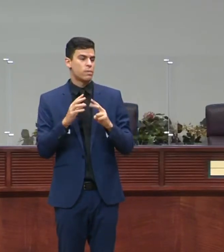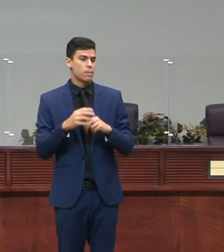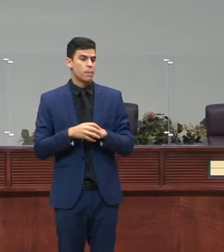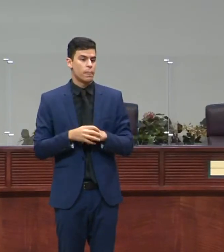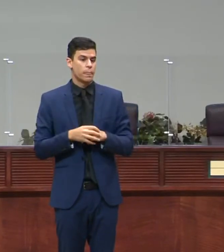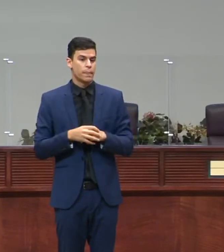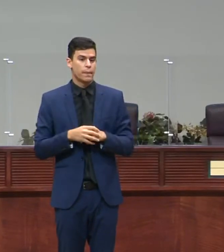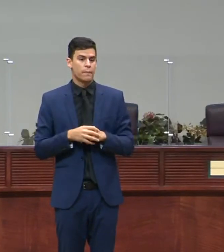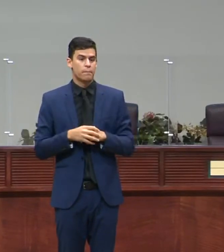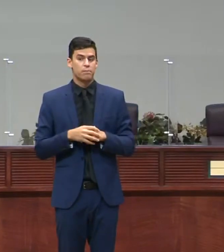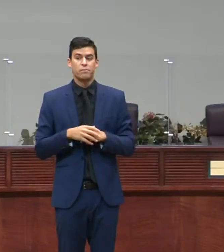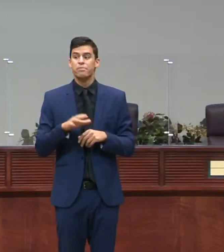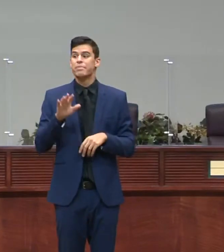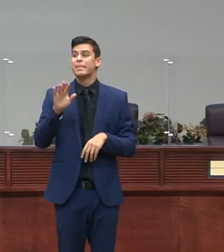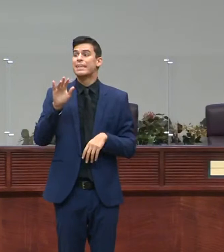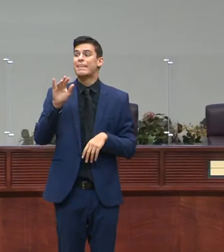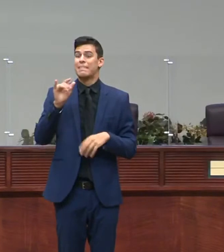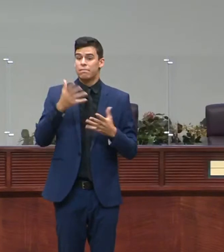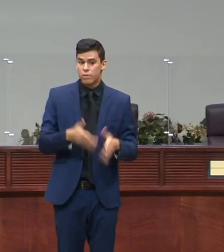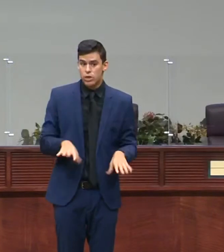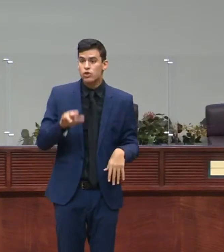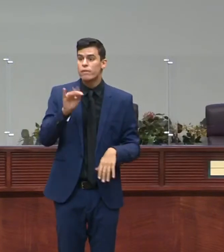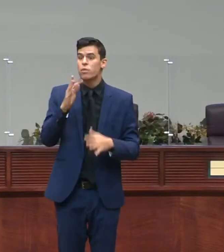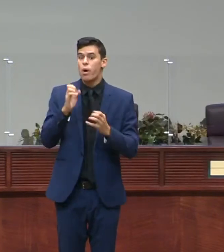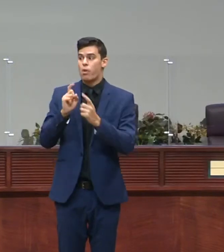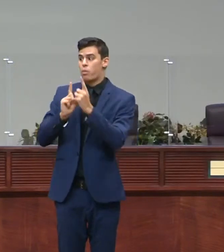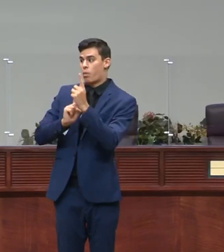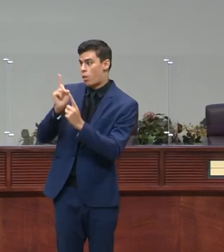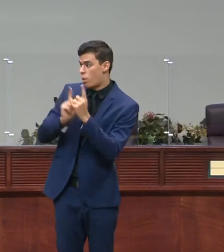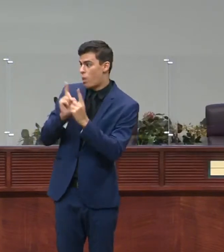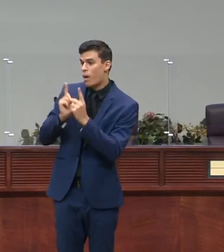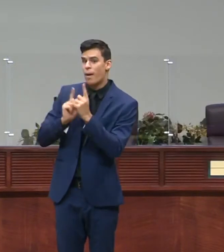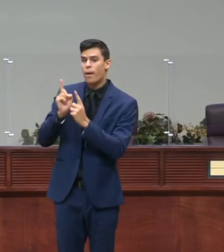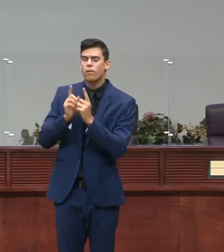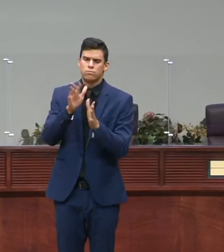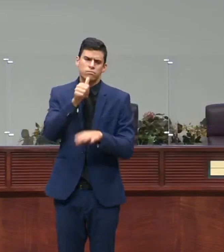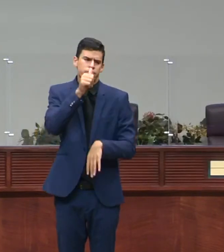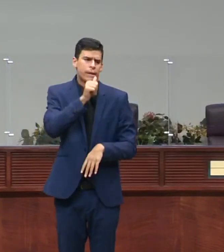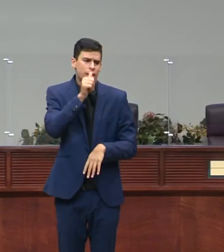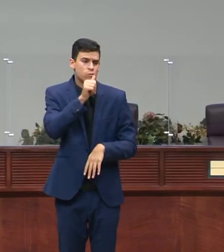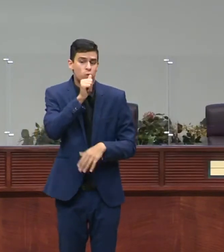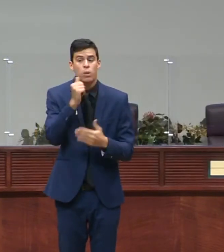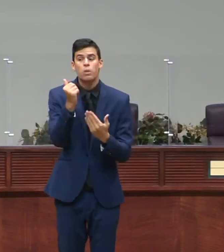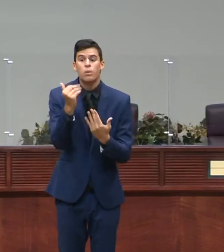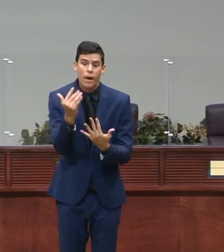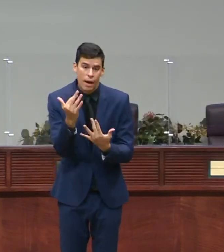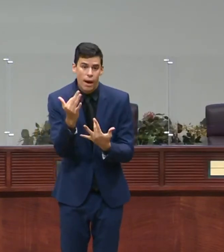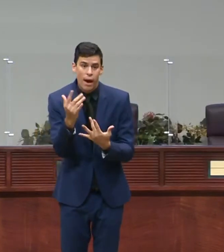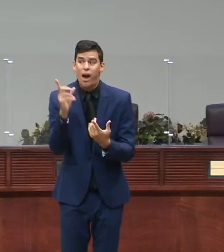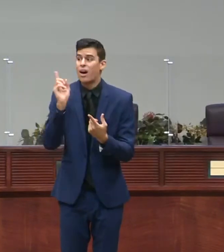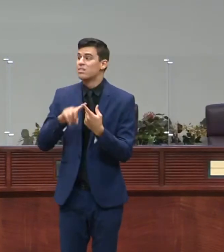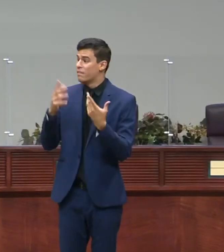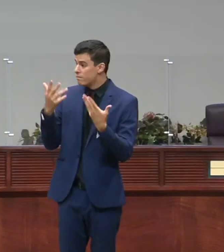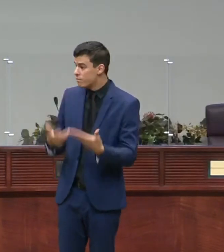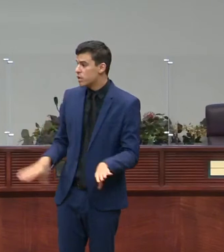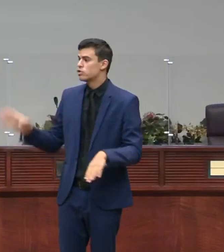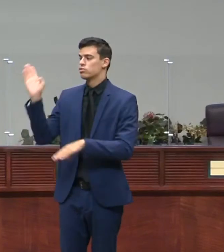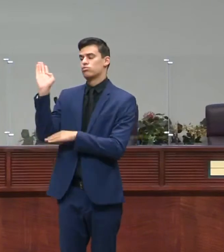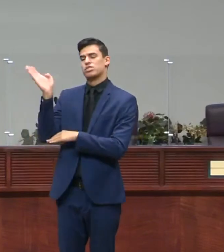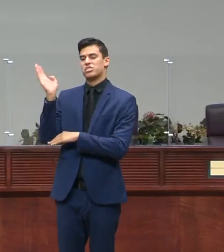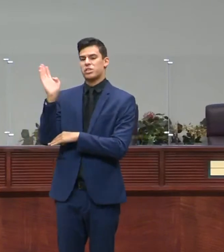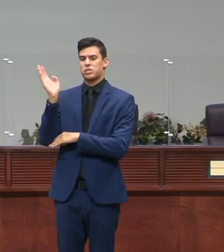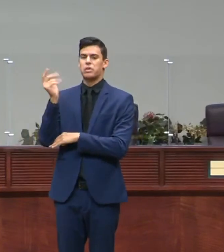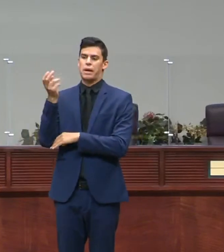want one-on-ones, we ask that you be patient and you stand by until we do the presentations, and then you can do